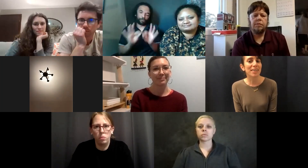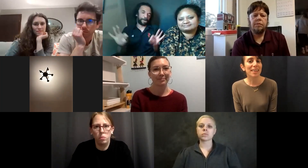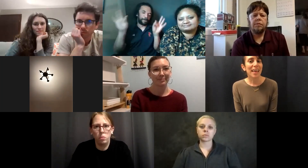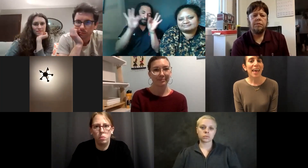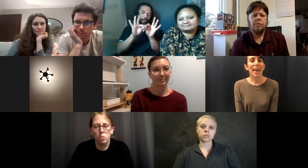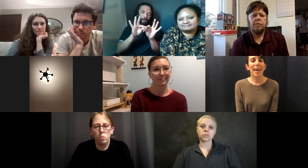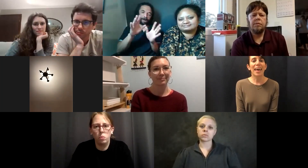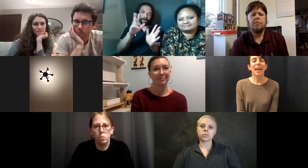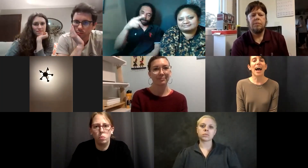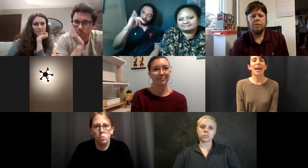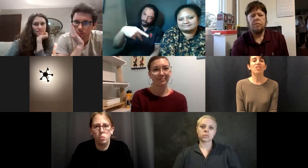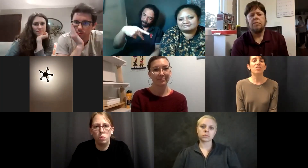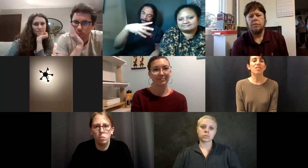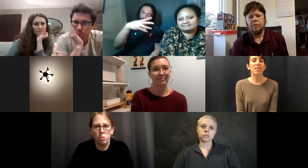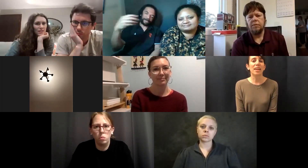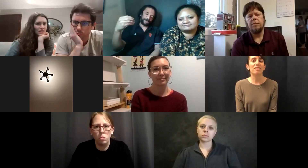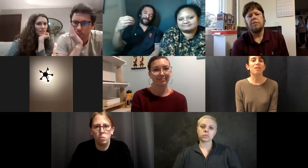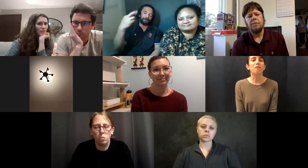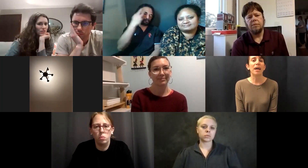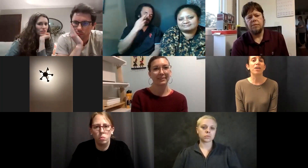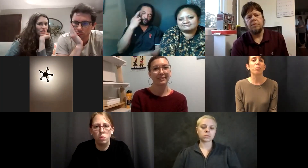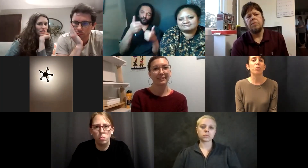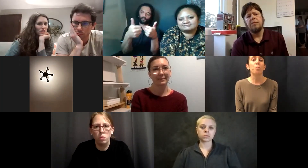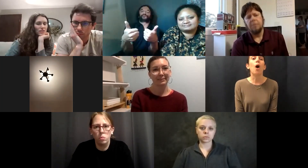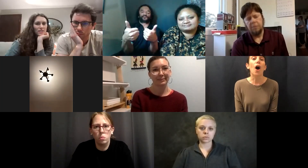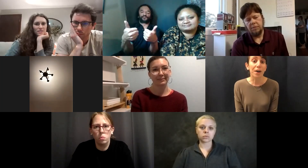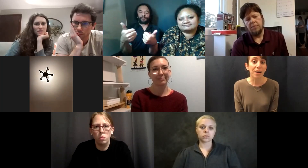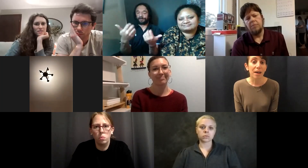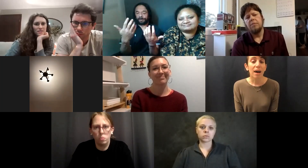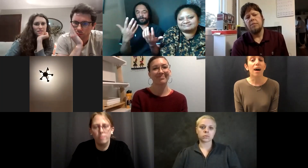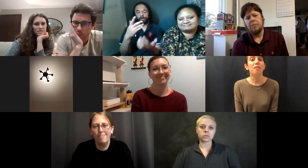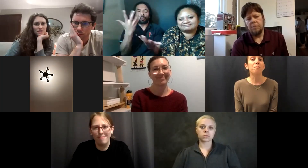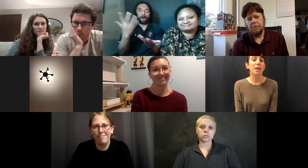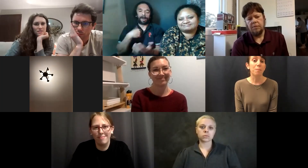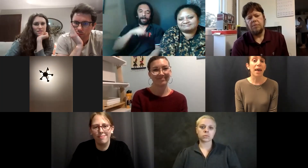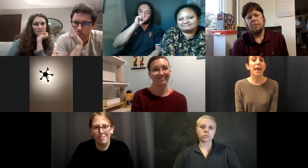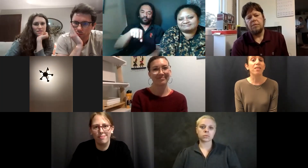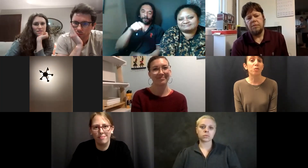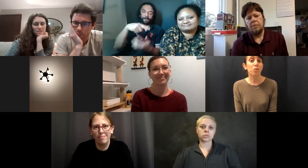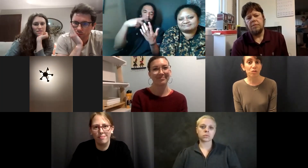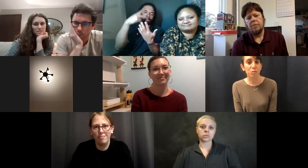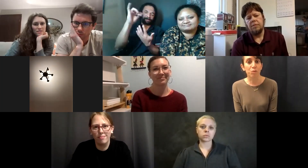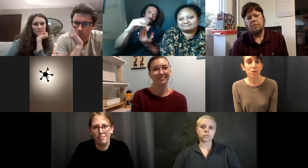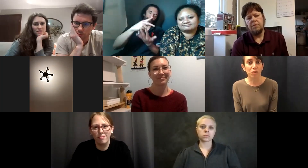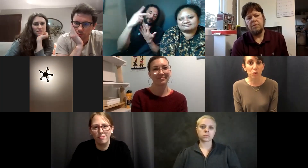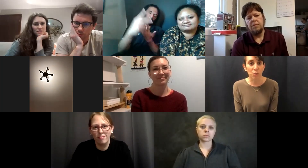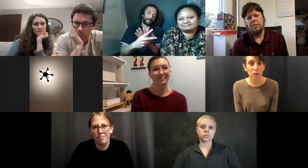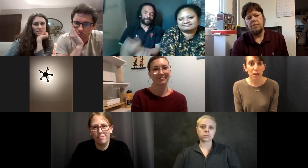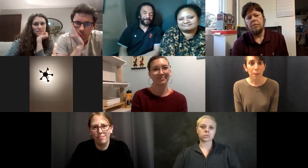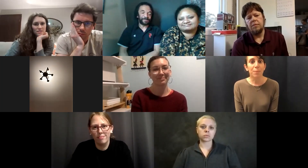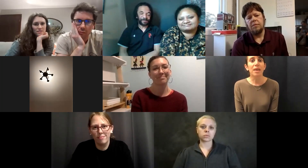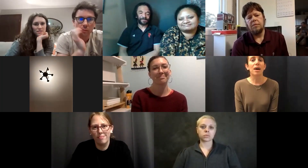development. And I just think that is a valuable part of PIP and the Rosen